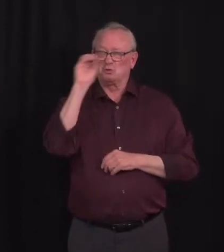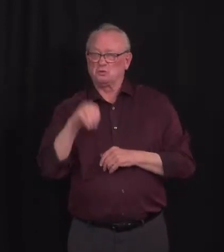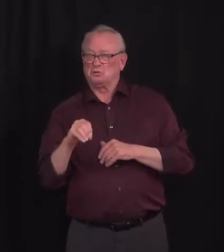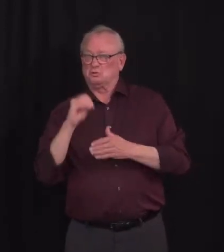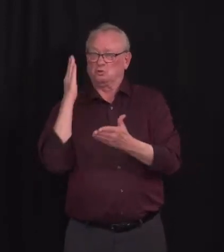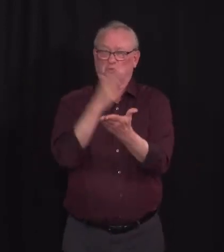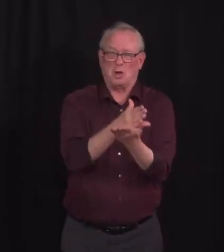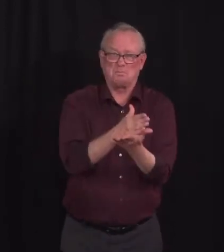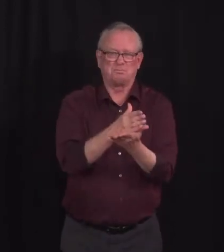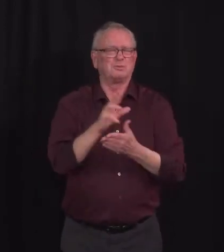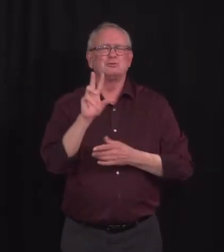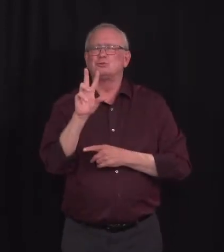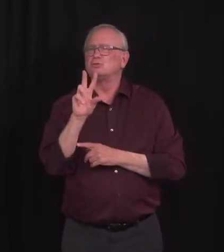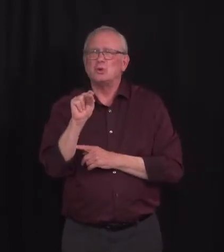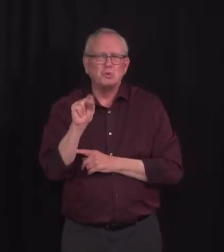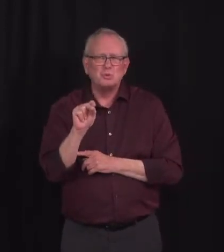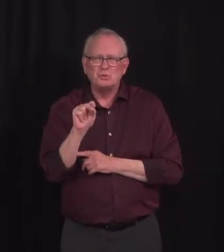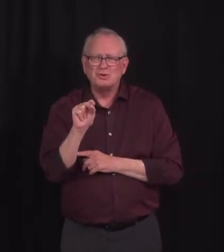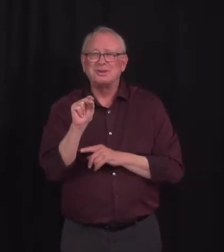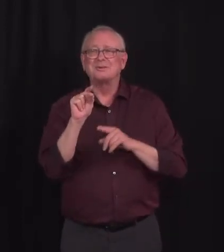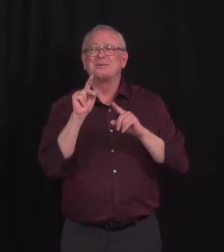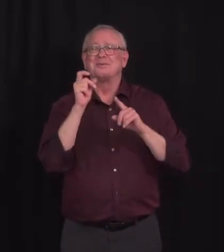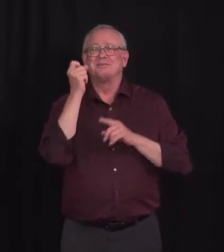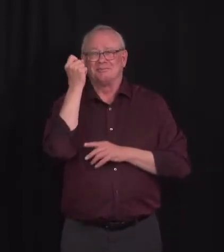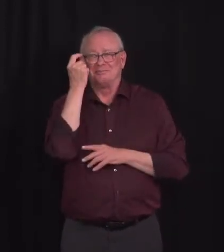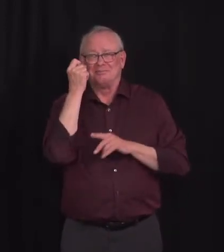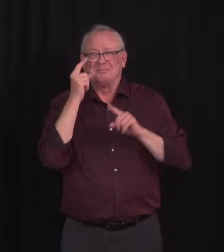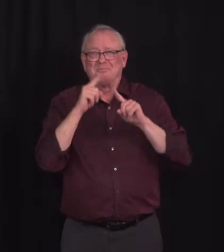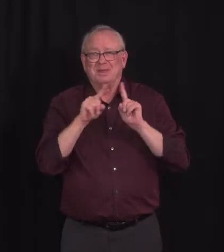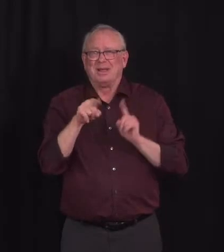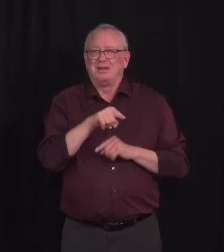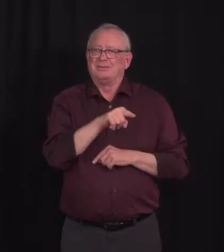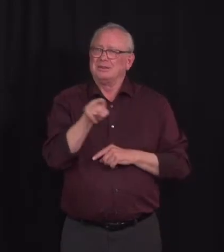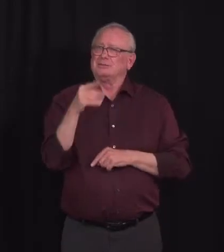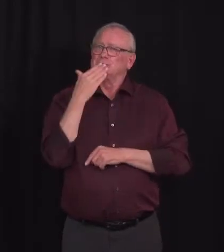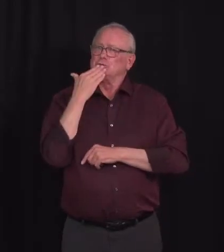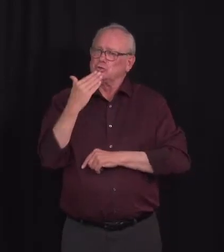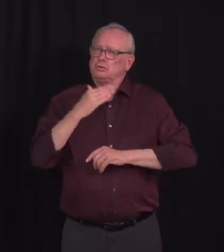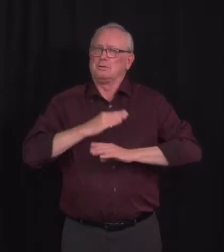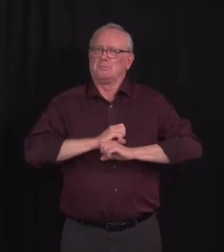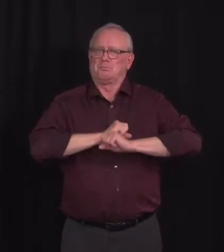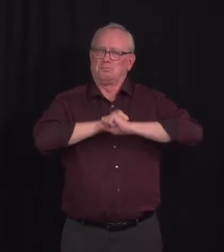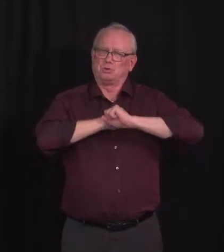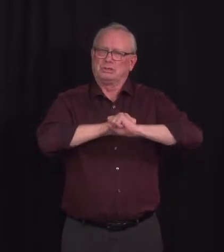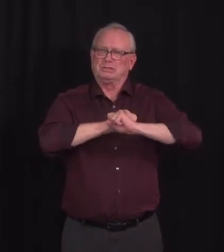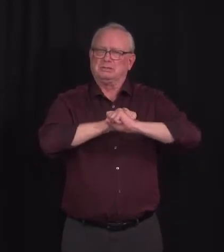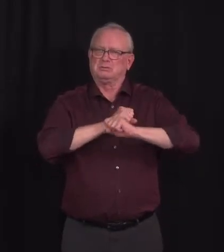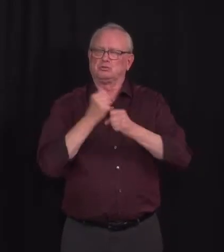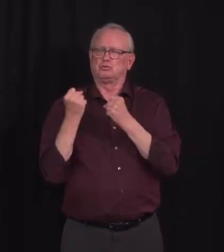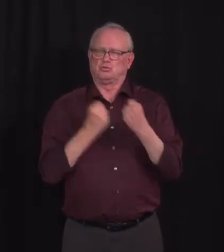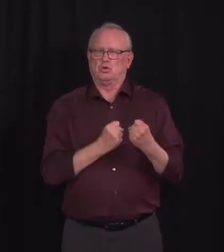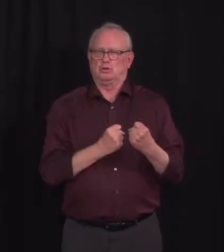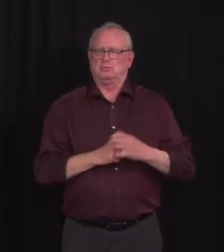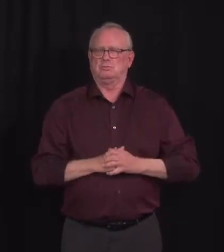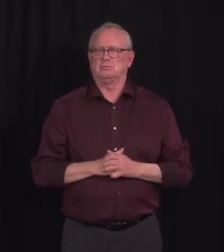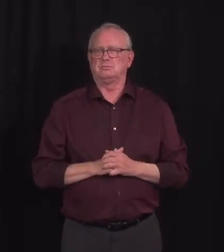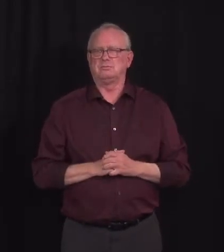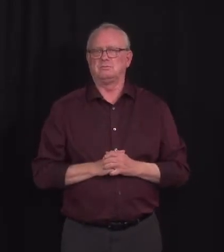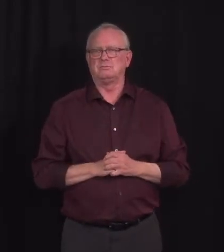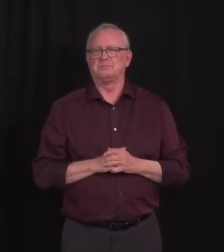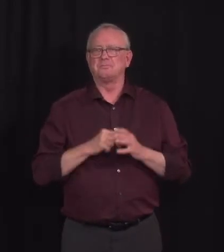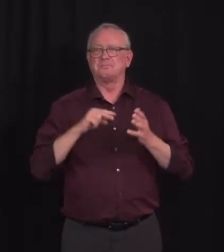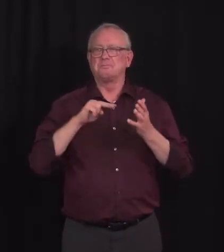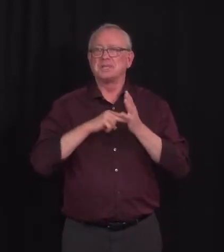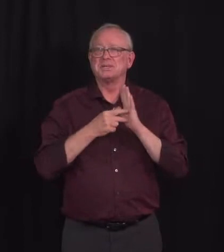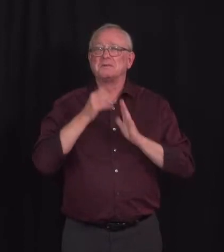work better than we could have expected. We can expect both the number of hospitalizations